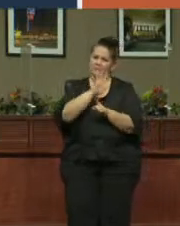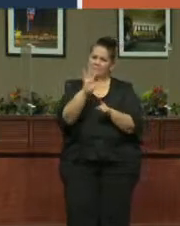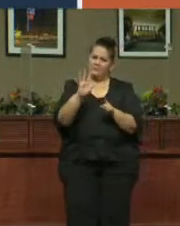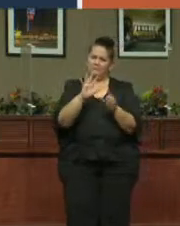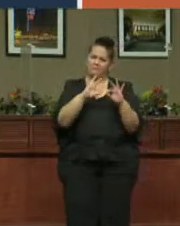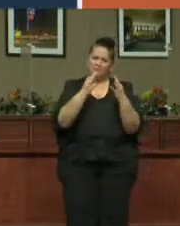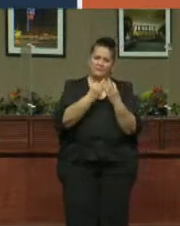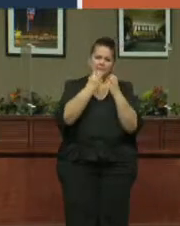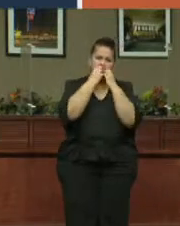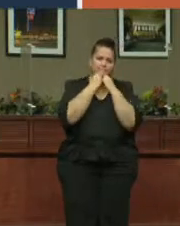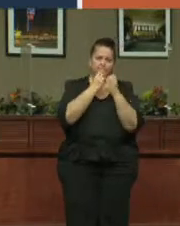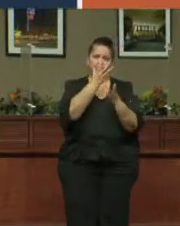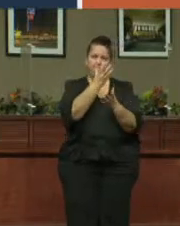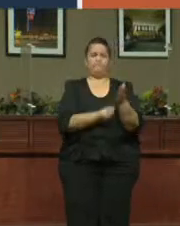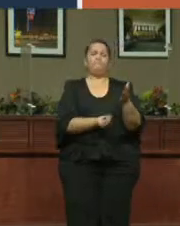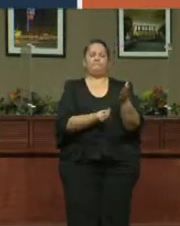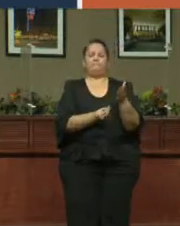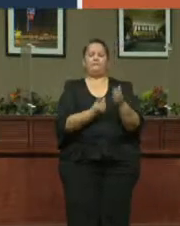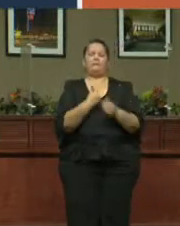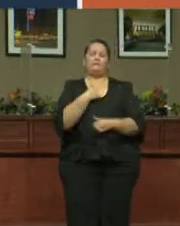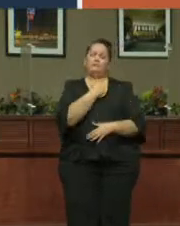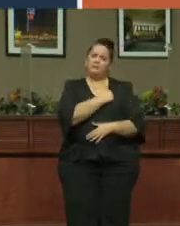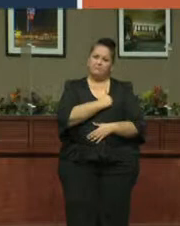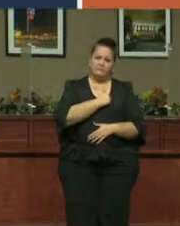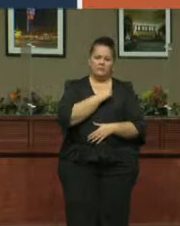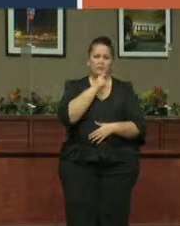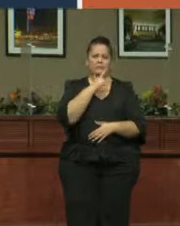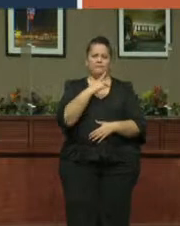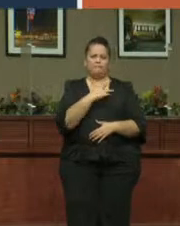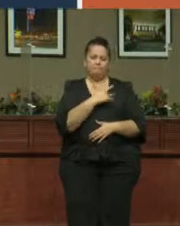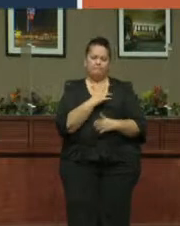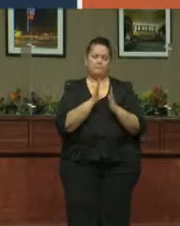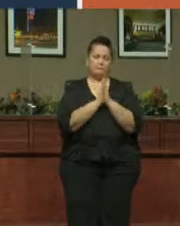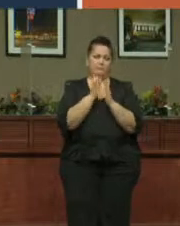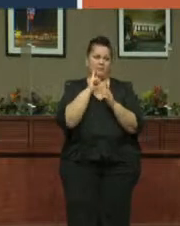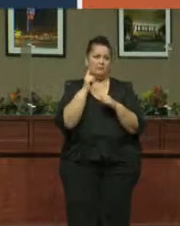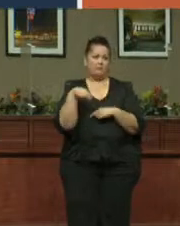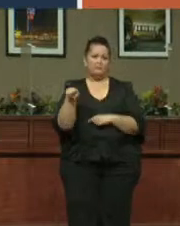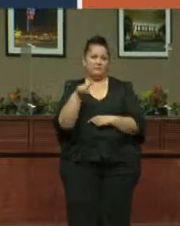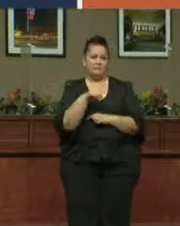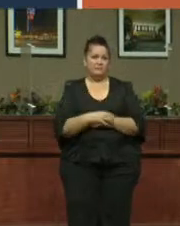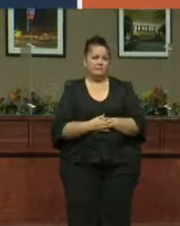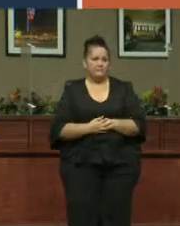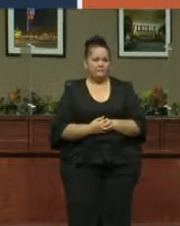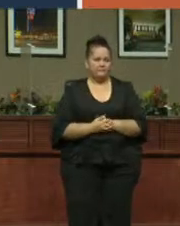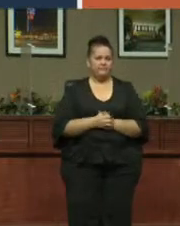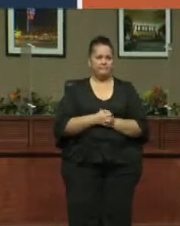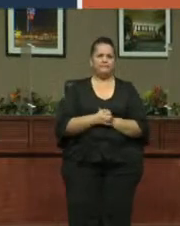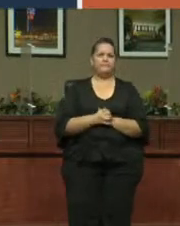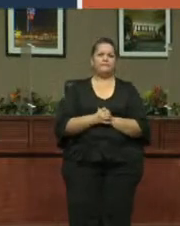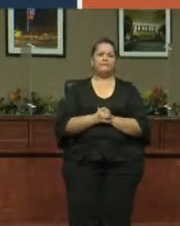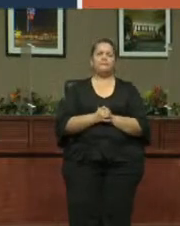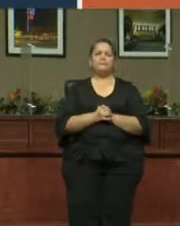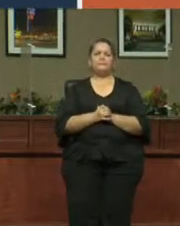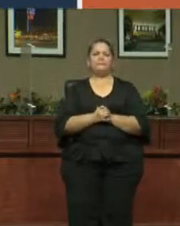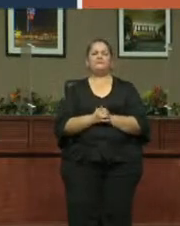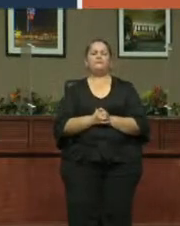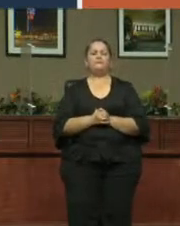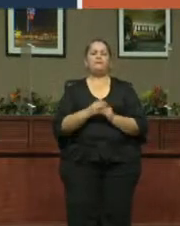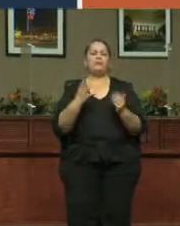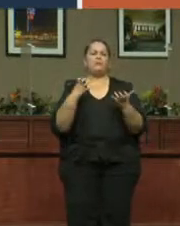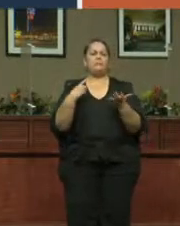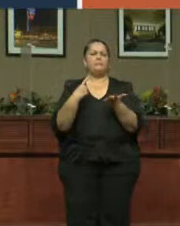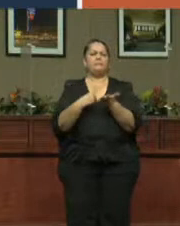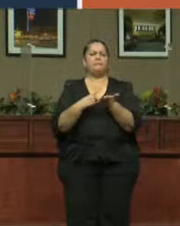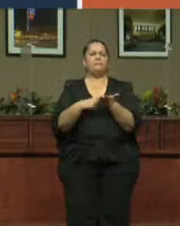certainly offer our prayers to those families who had to deal with that. I want to talk a little bit about